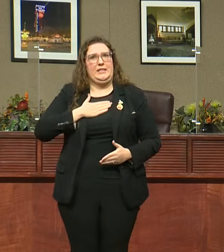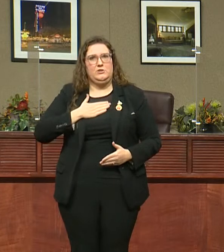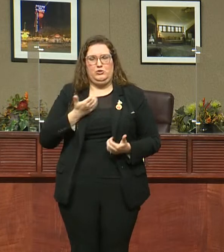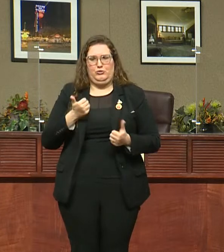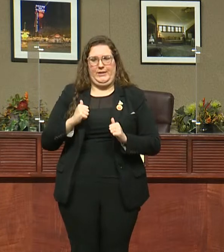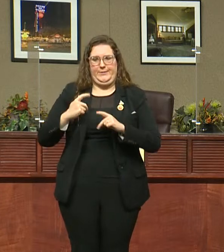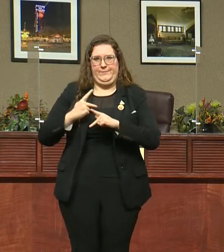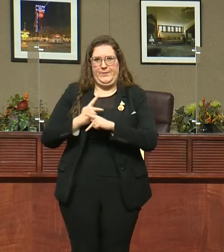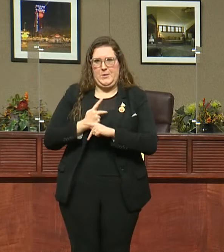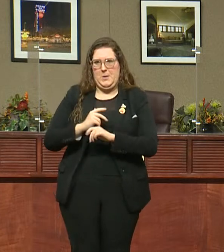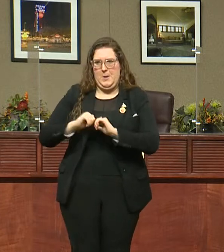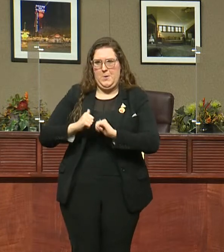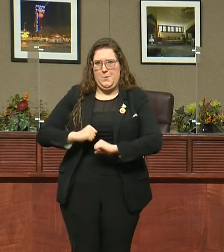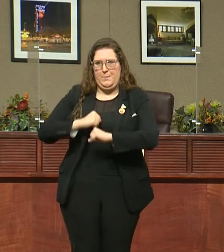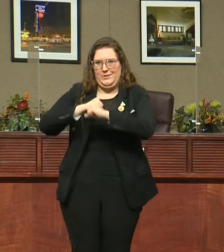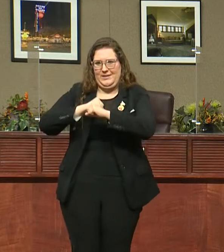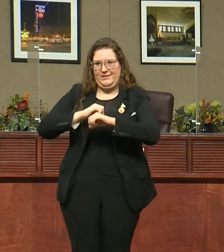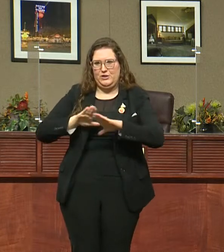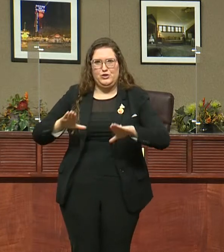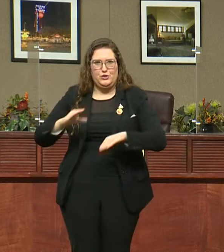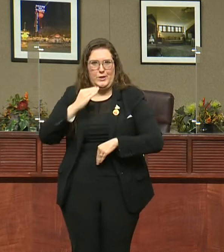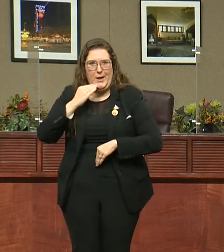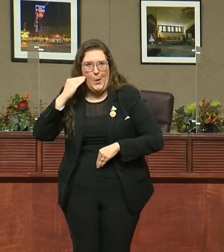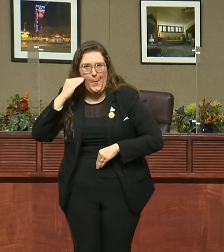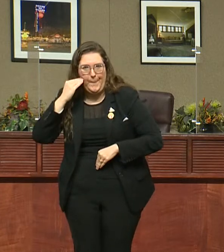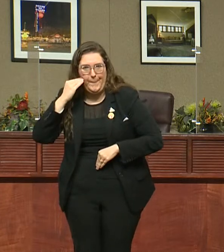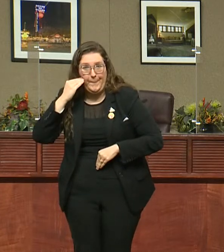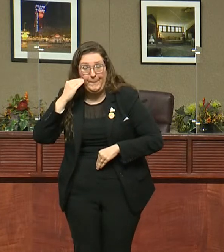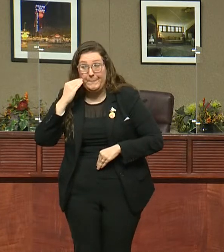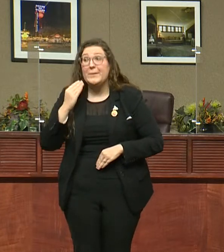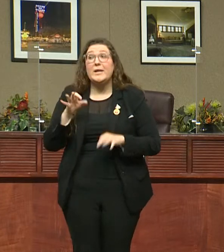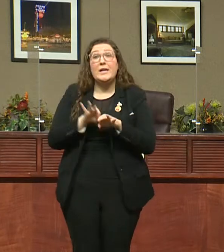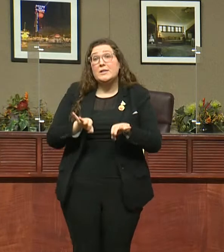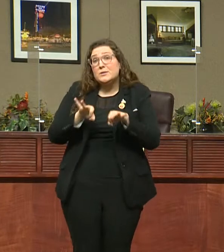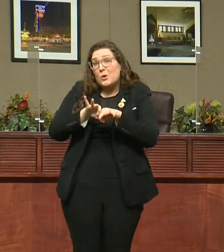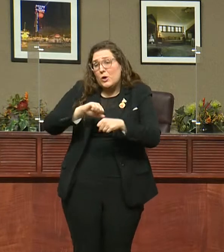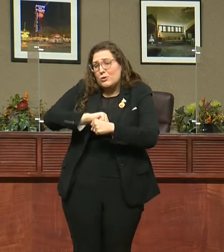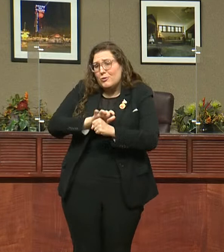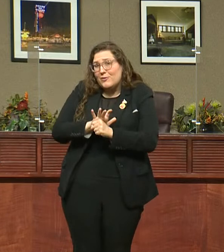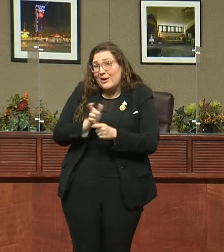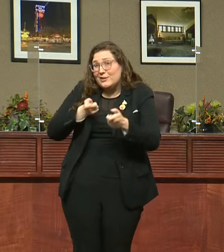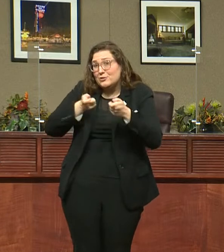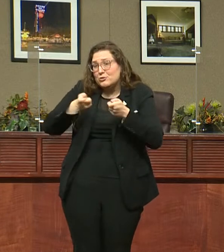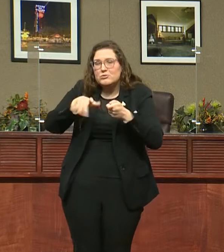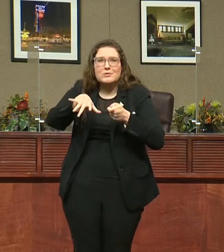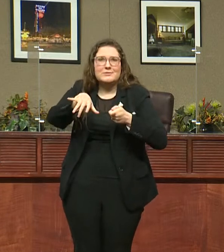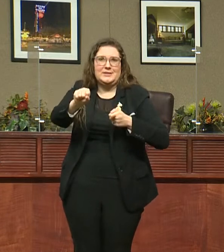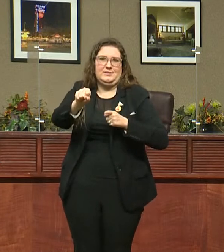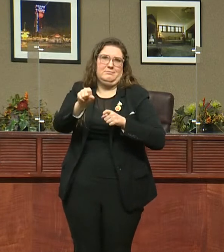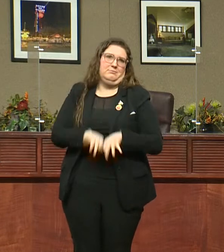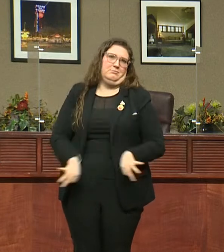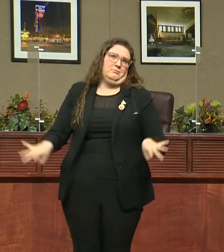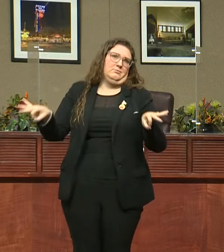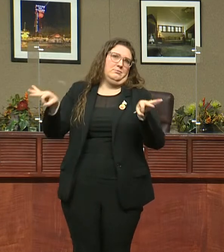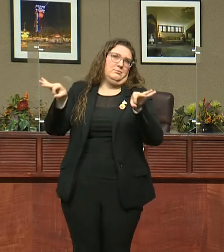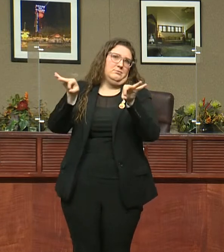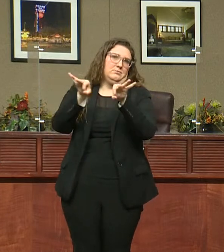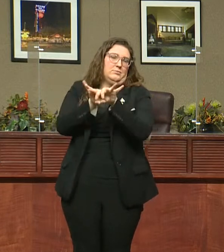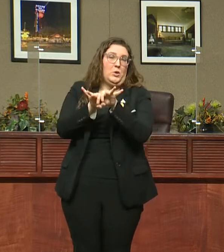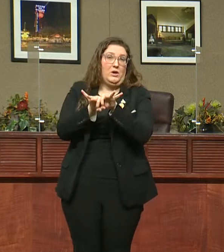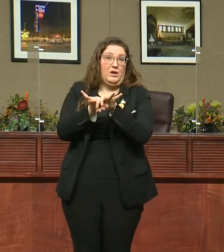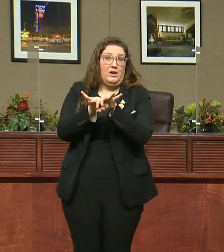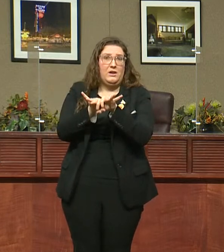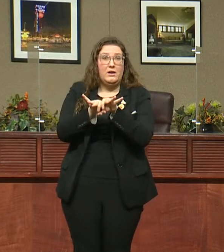home. It is important to control the pandemic. Although they are not experiencing this disease